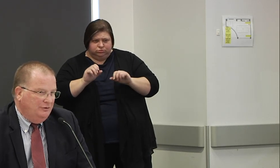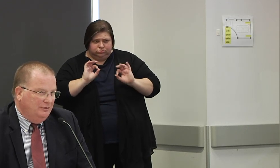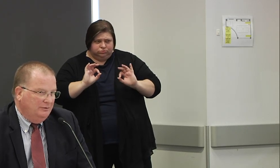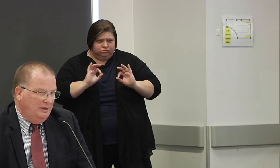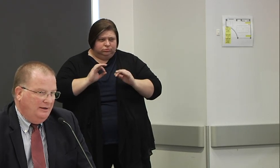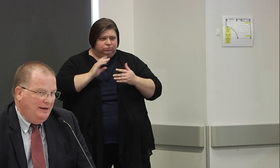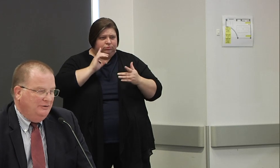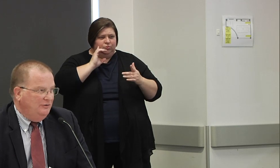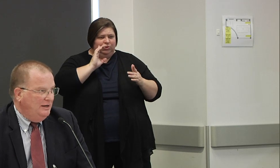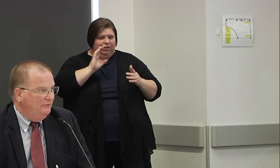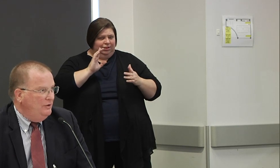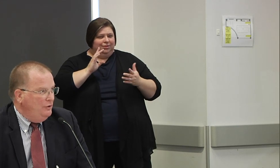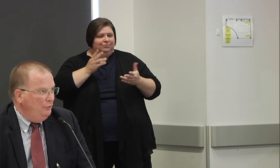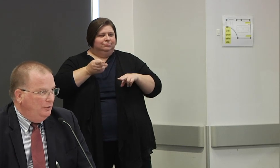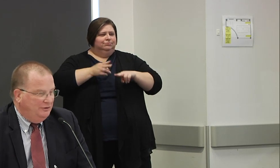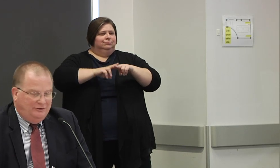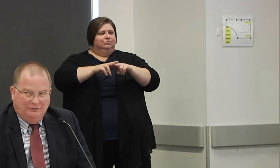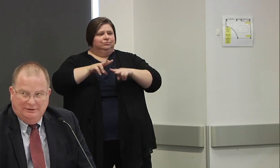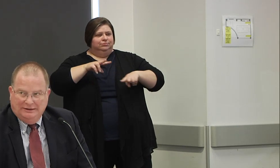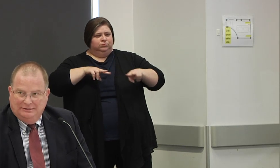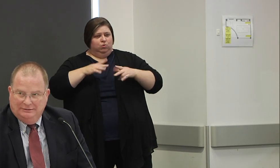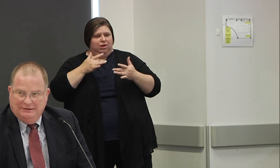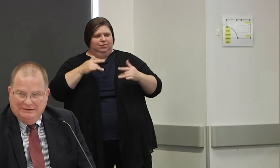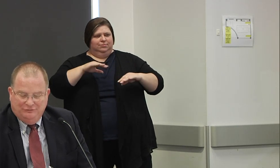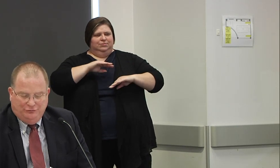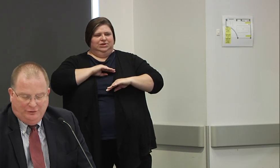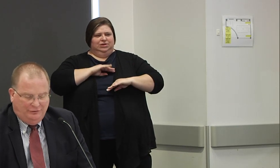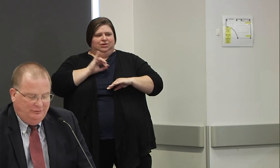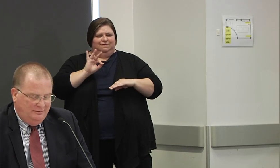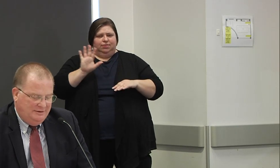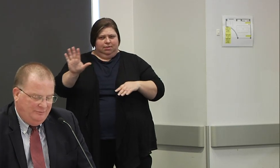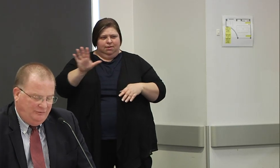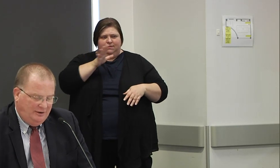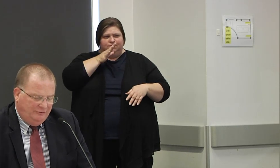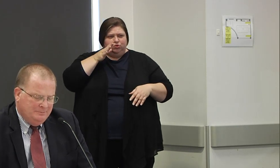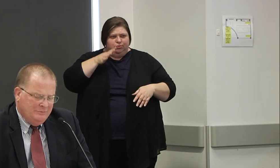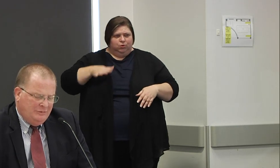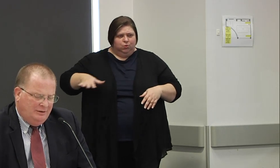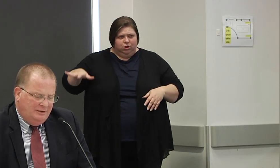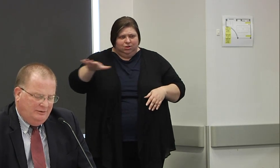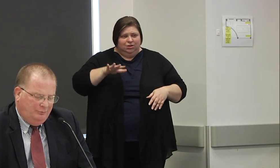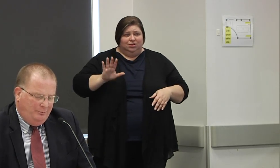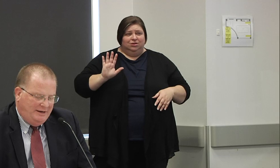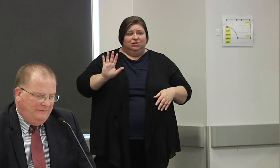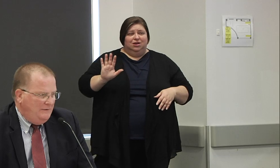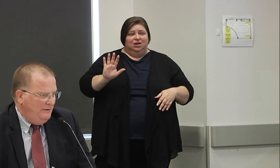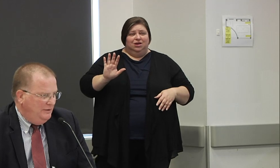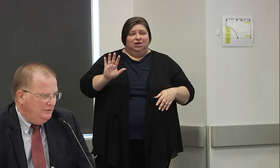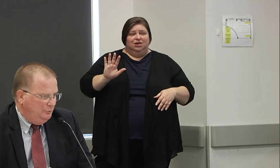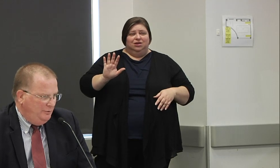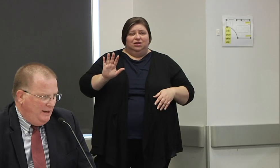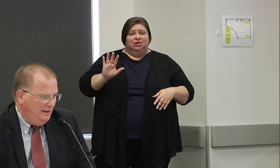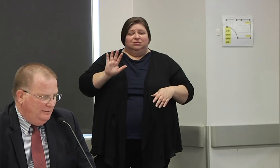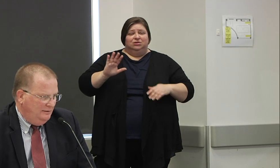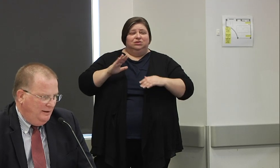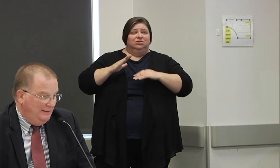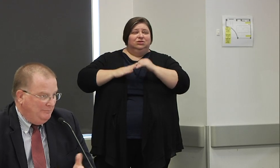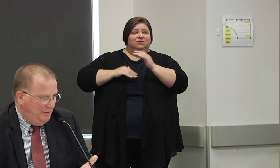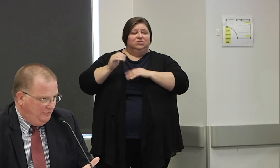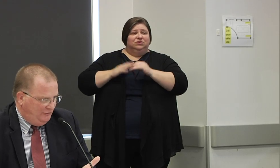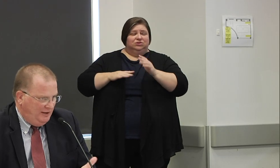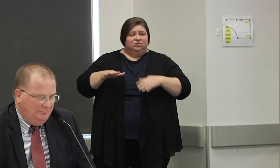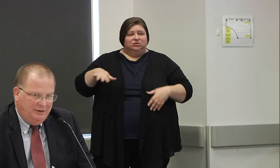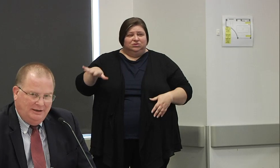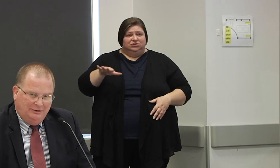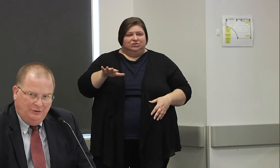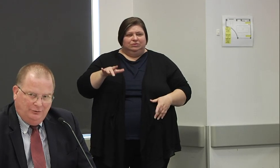frontier counties that have relatively little infrastructure themselves. The remaining 500 will be added not by the